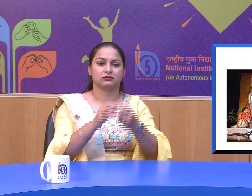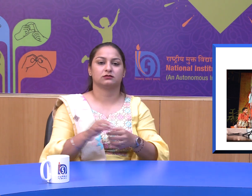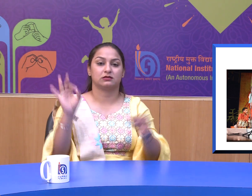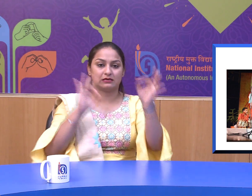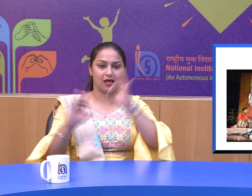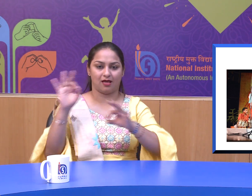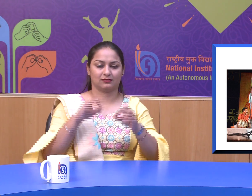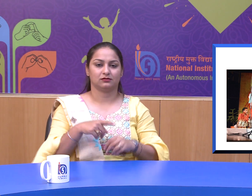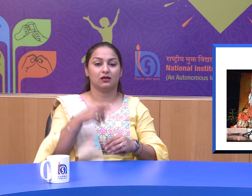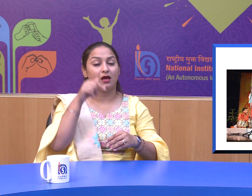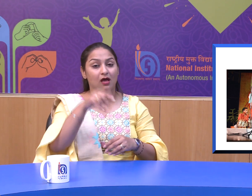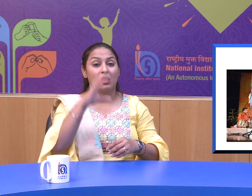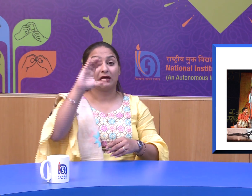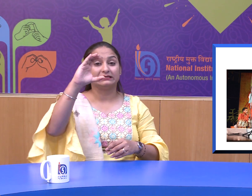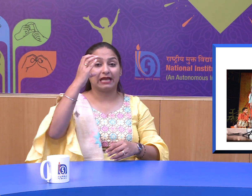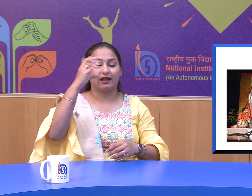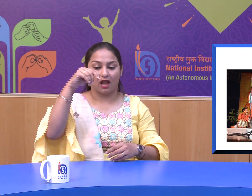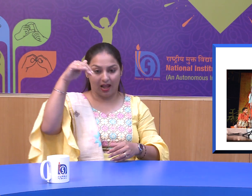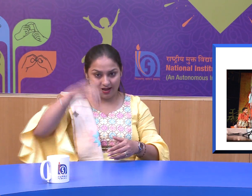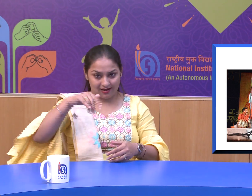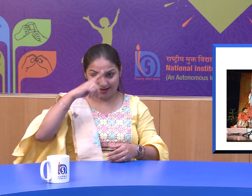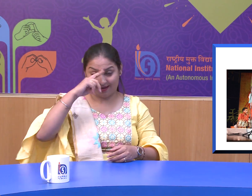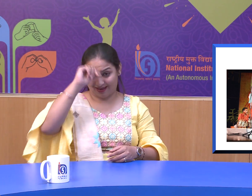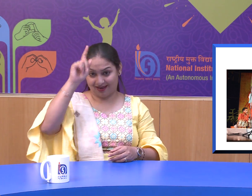in central India, and Merasis